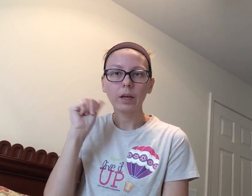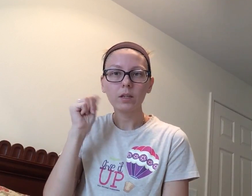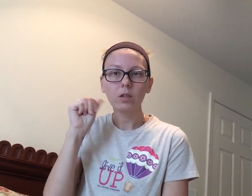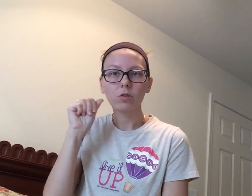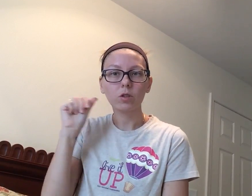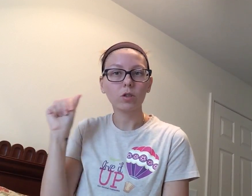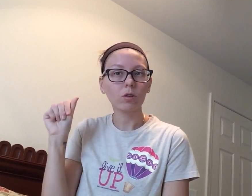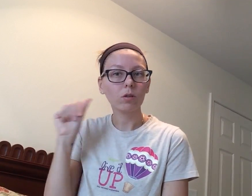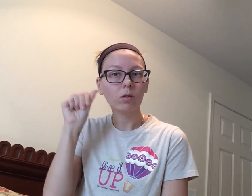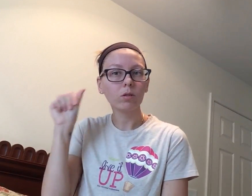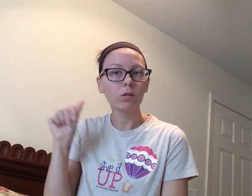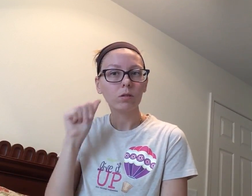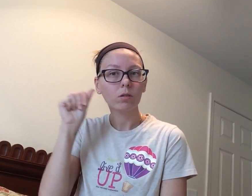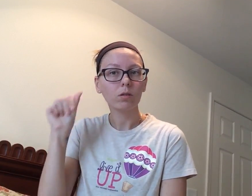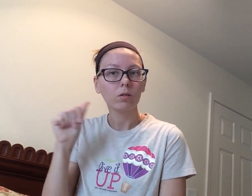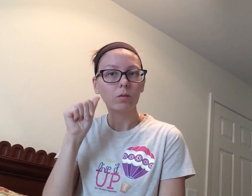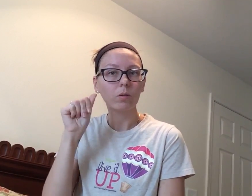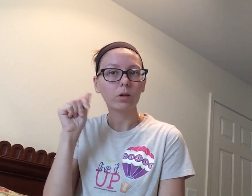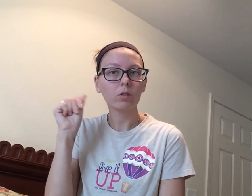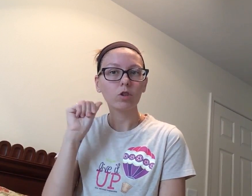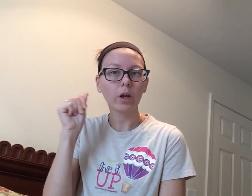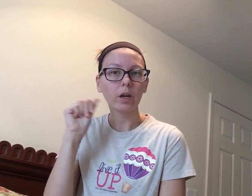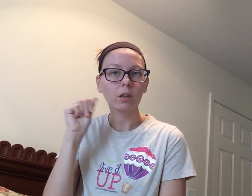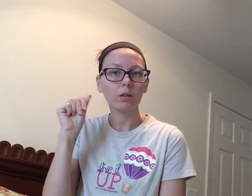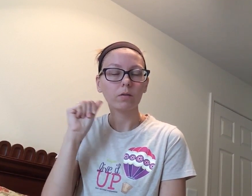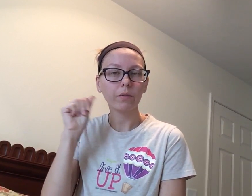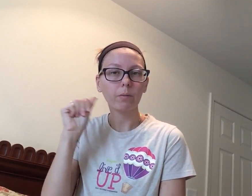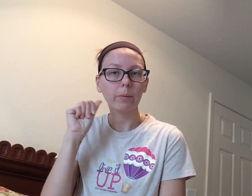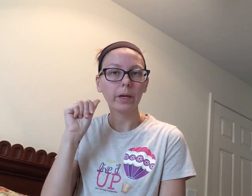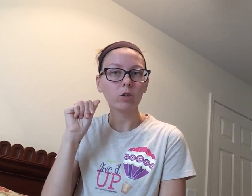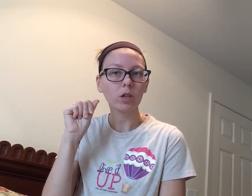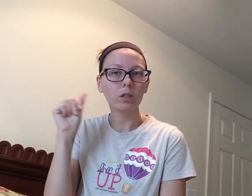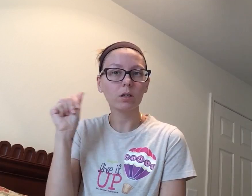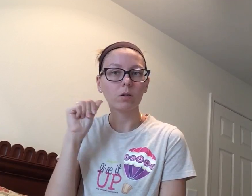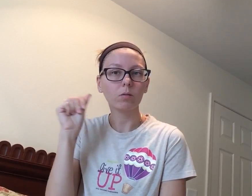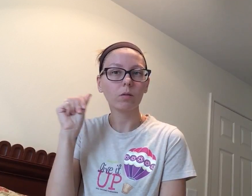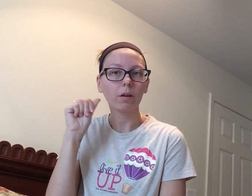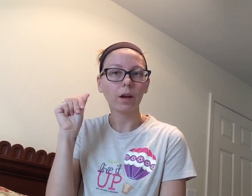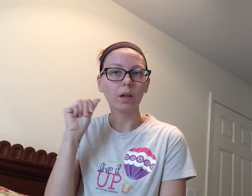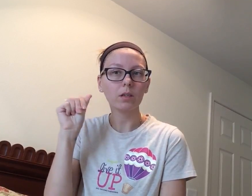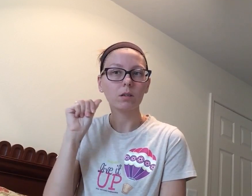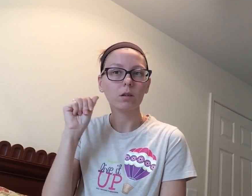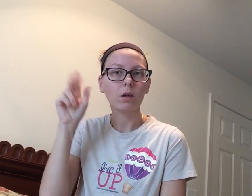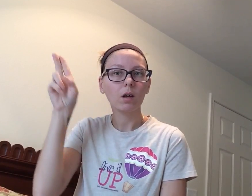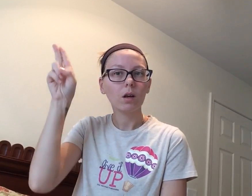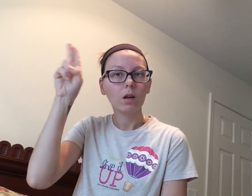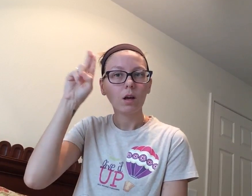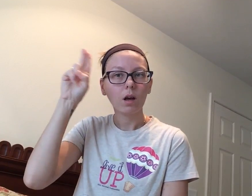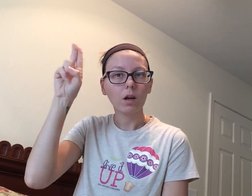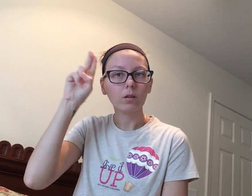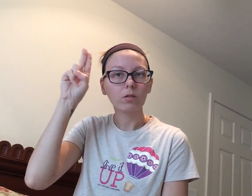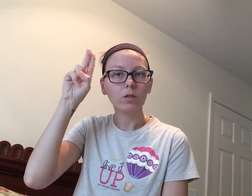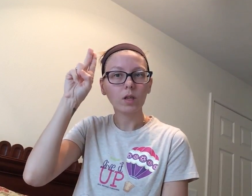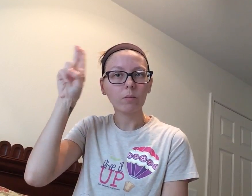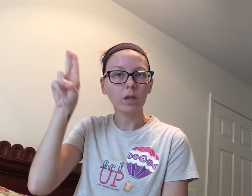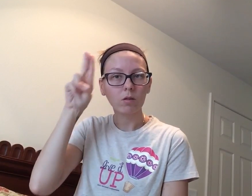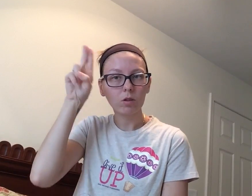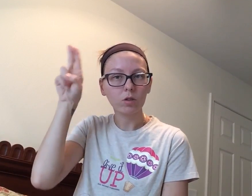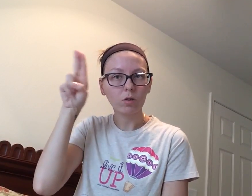Aunt, you can circle or you can shake. Female by your chin, so aunt. Uncle, same thing, you can